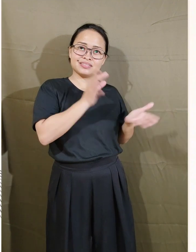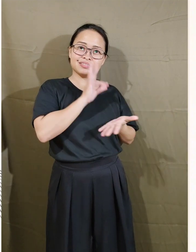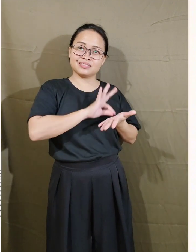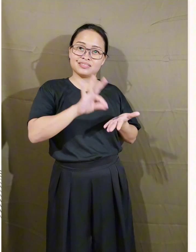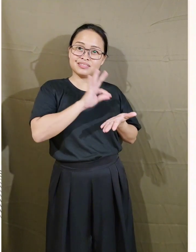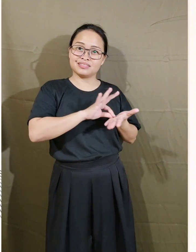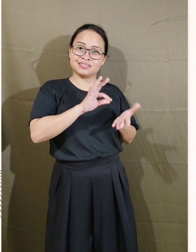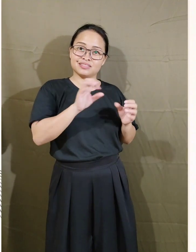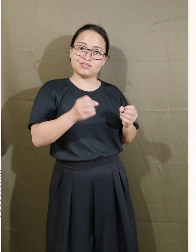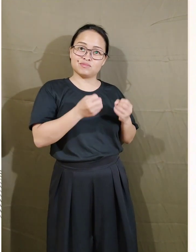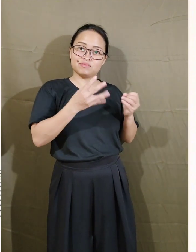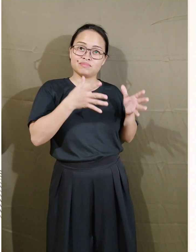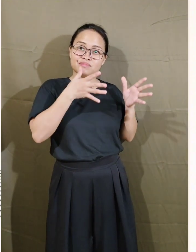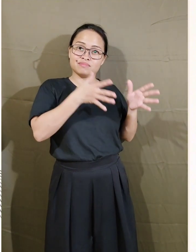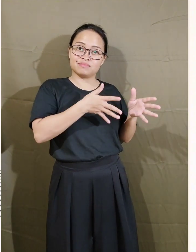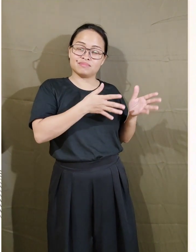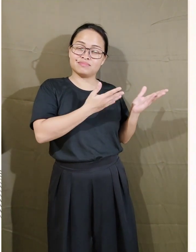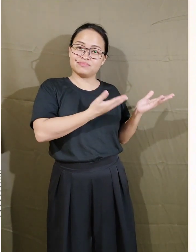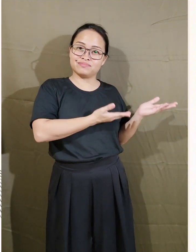of paper clips.